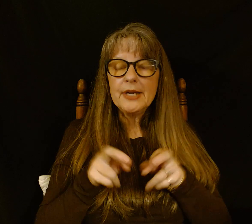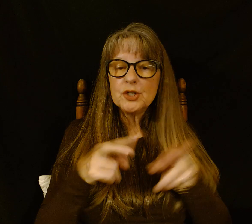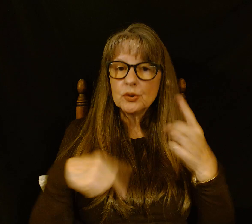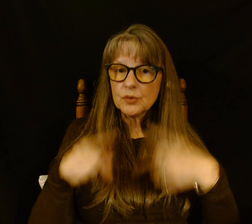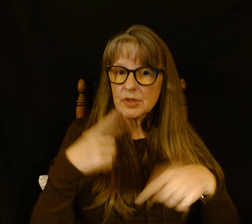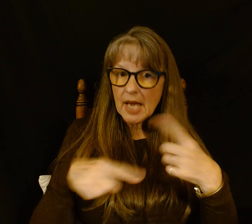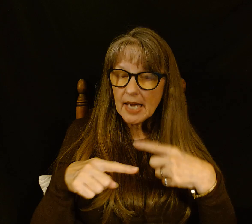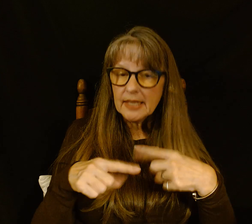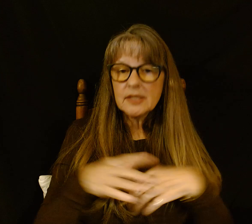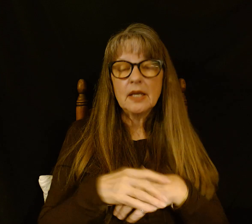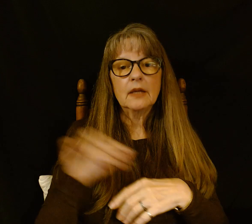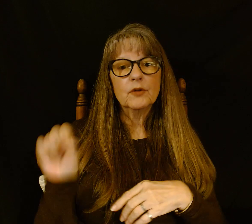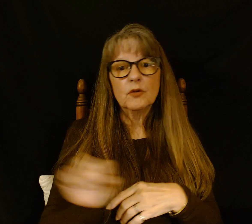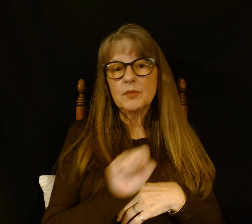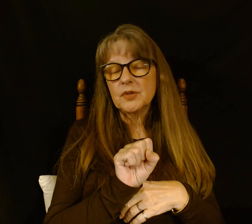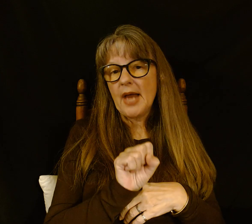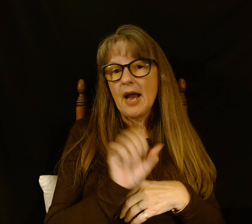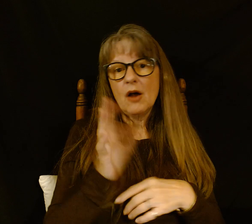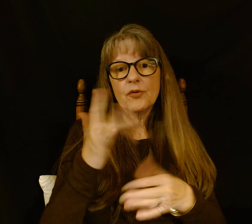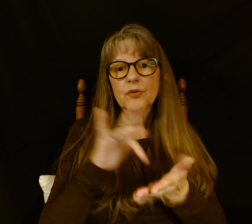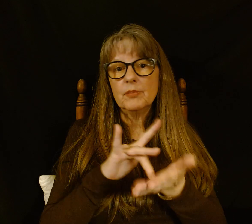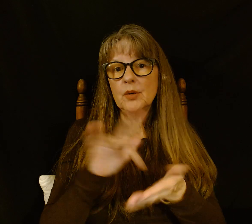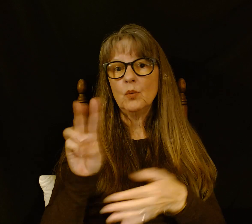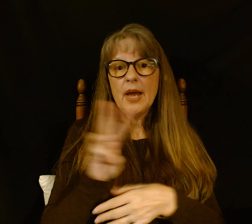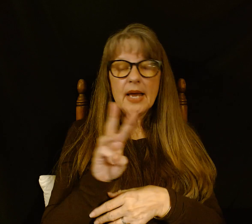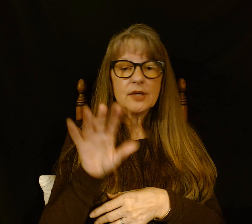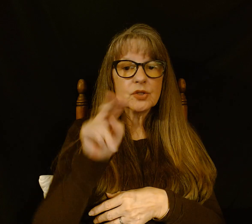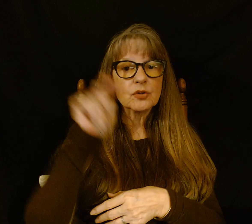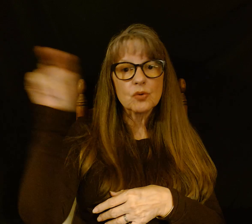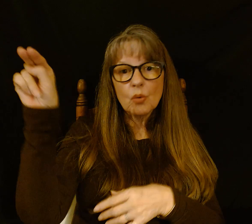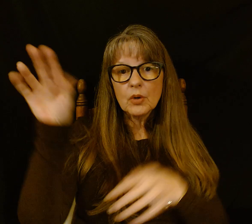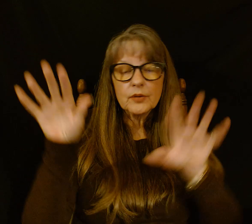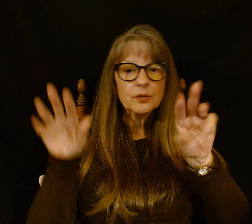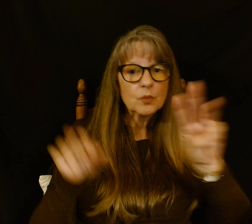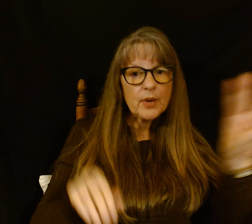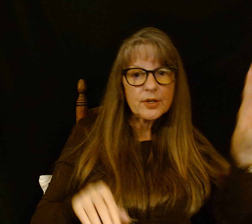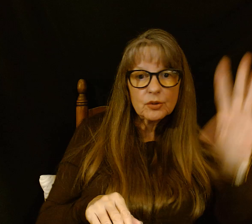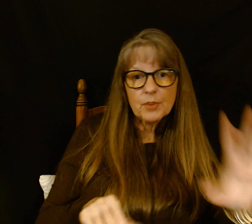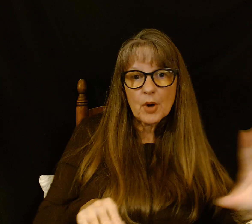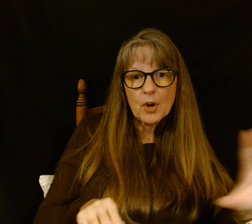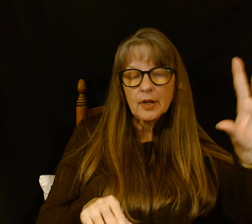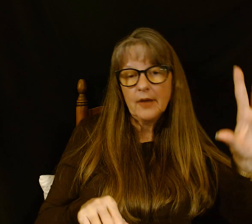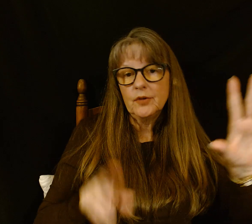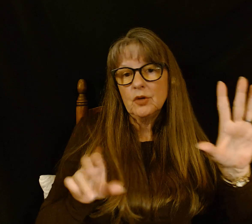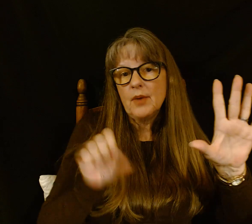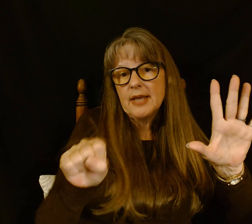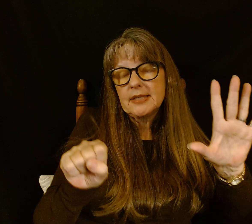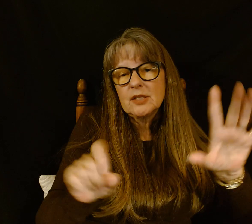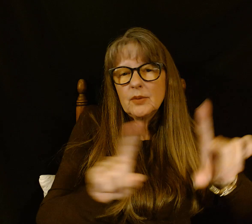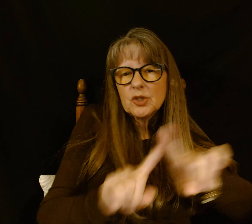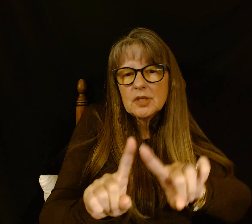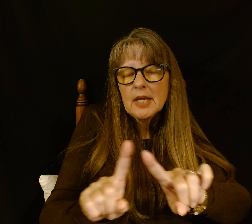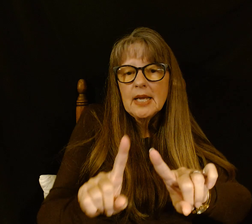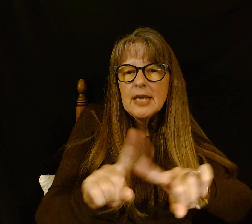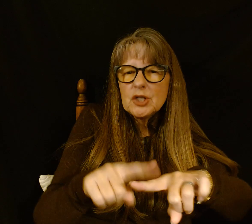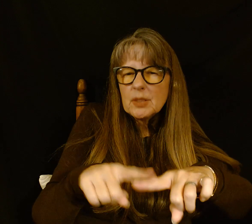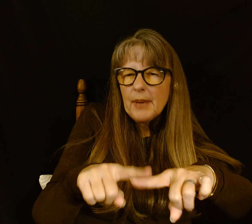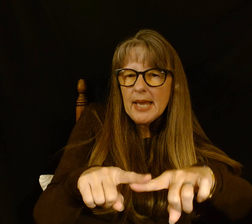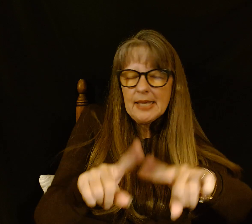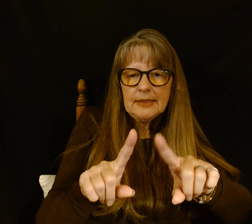regional signs, like if you're from the South or the Midwest, the North or the Western part of the U.S. And so it just depends,